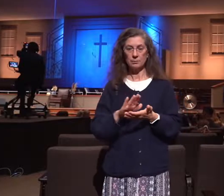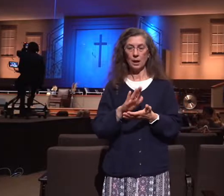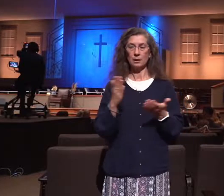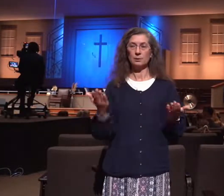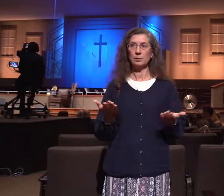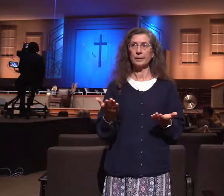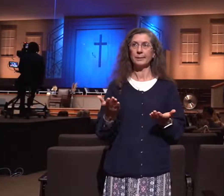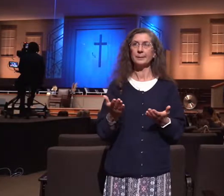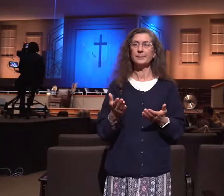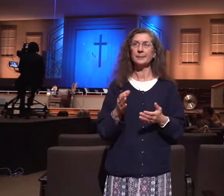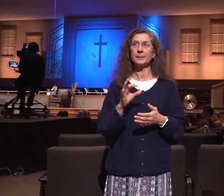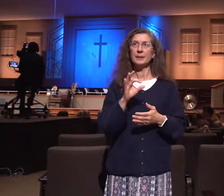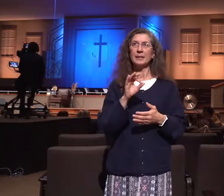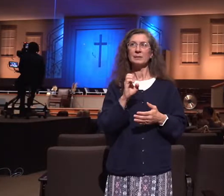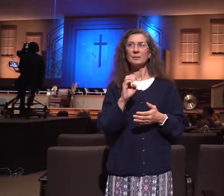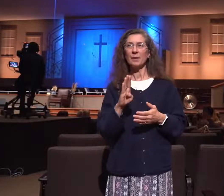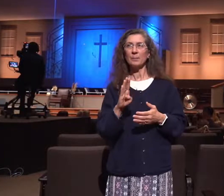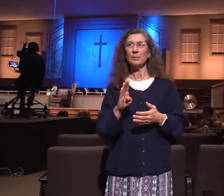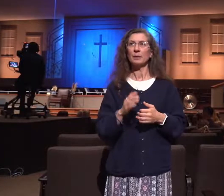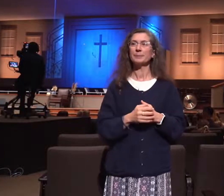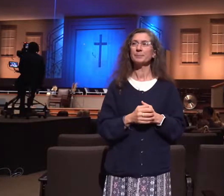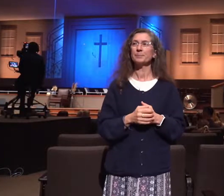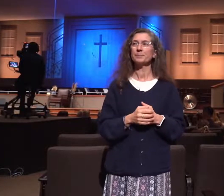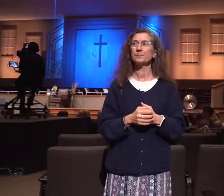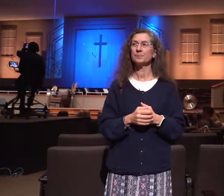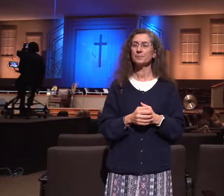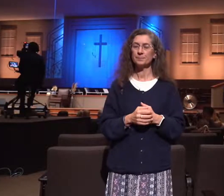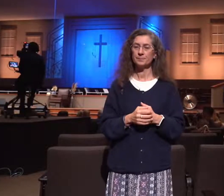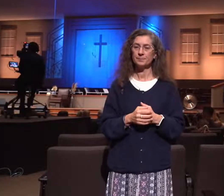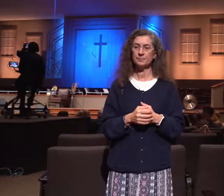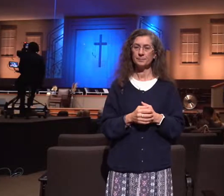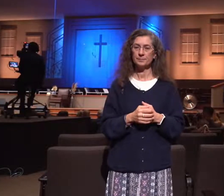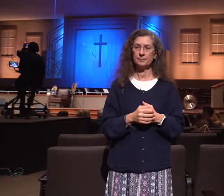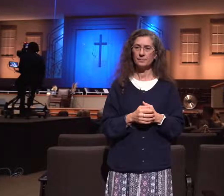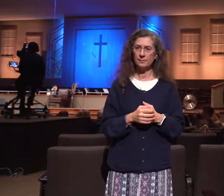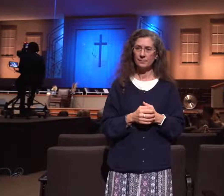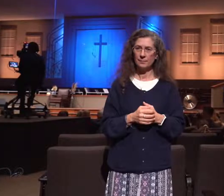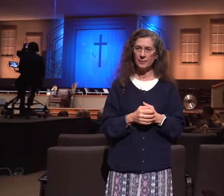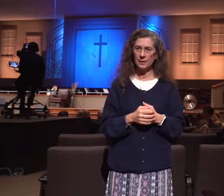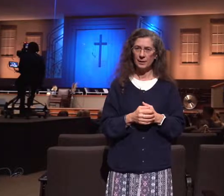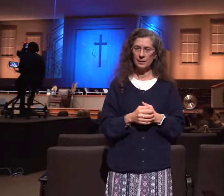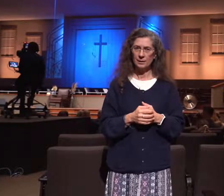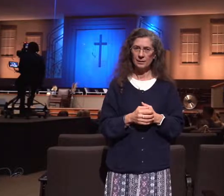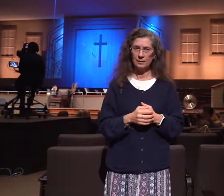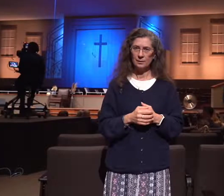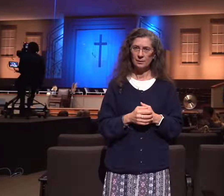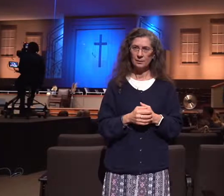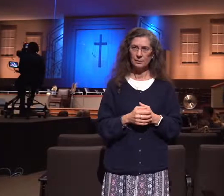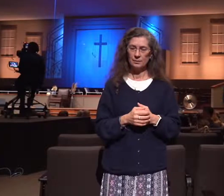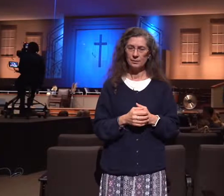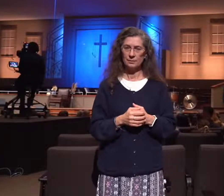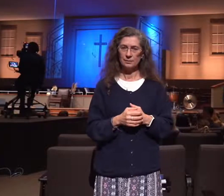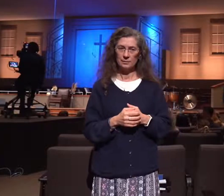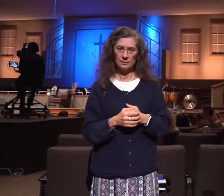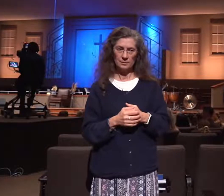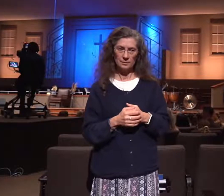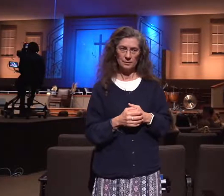Every February, we have a big offering. It's run somewhere between, since I've been here at least,